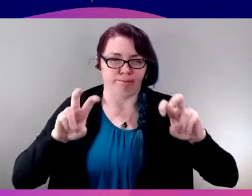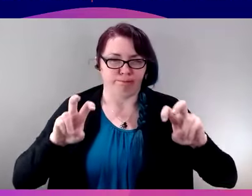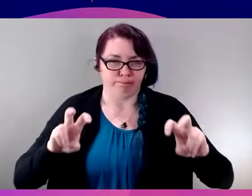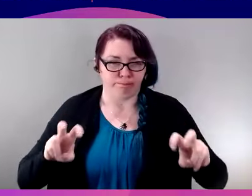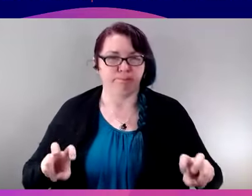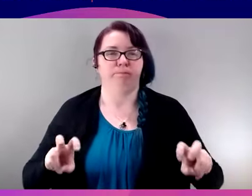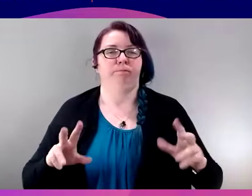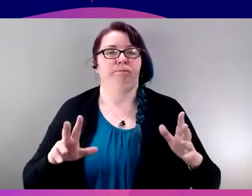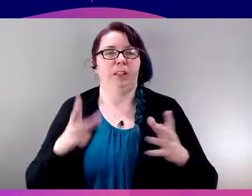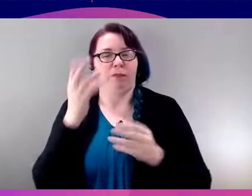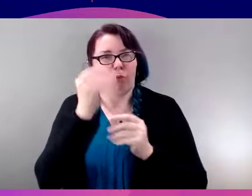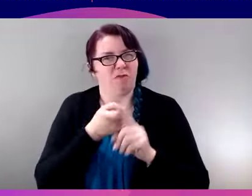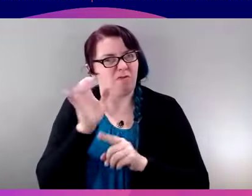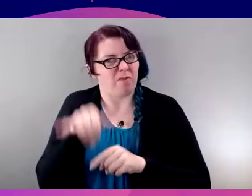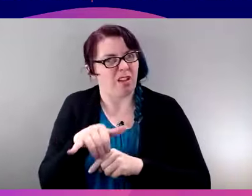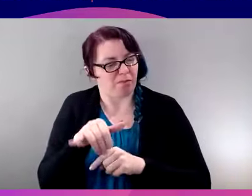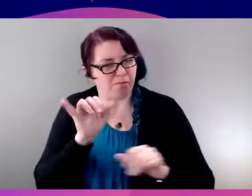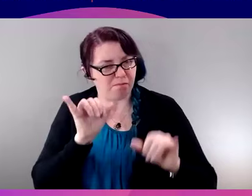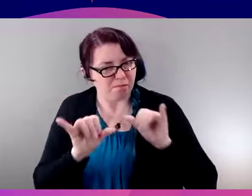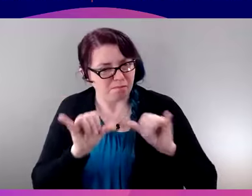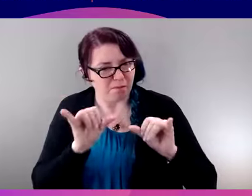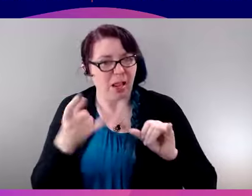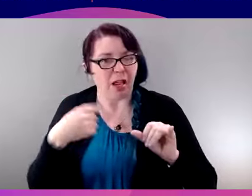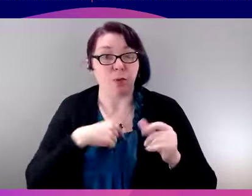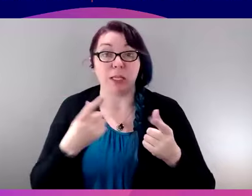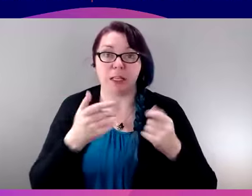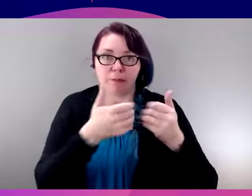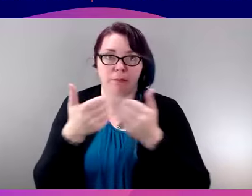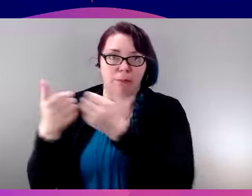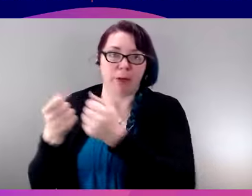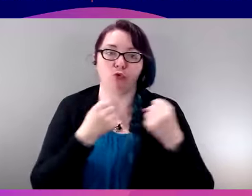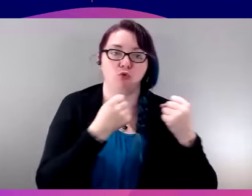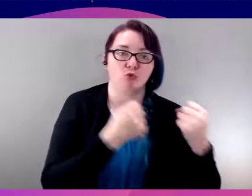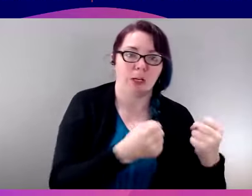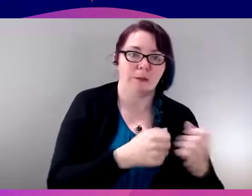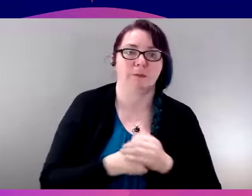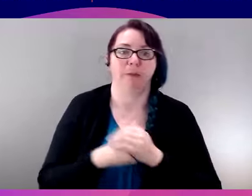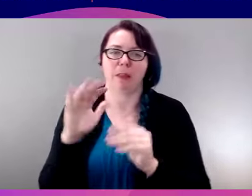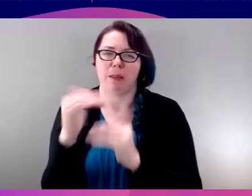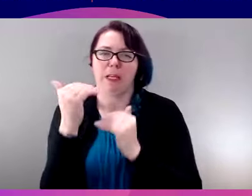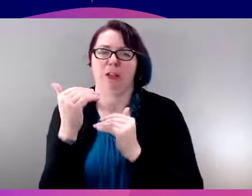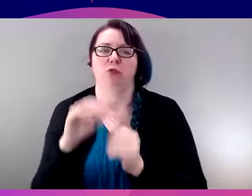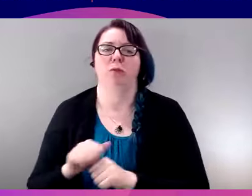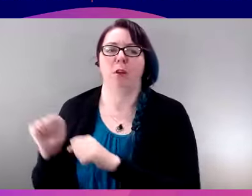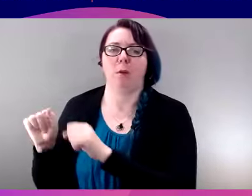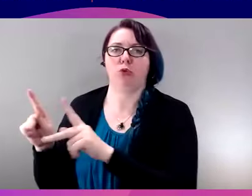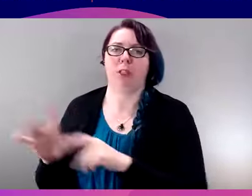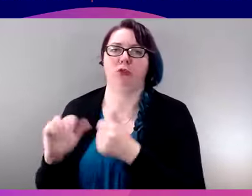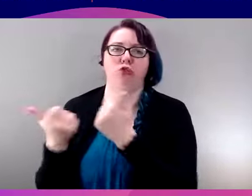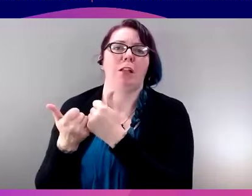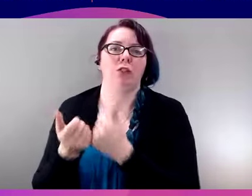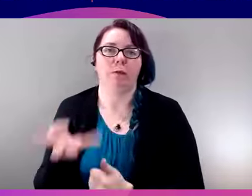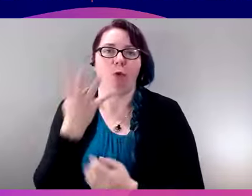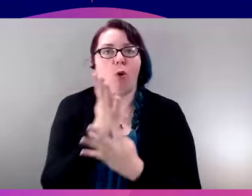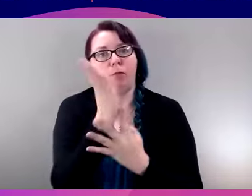strengths, limitations, opportunities, and challenges. And we asked our partners to share the strengths, limitations, opportunities,